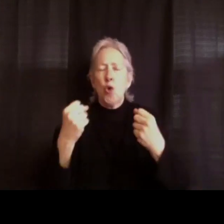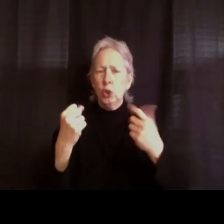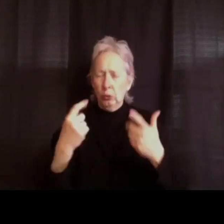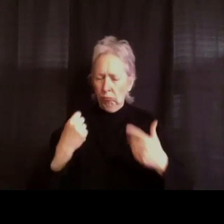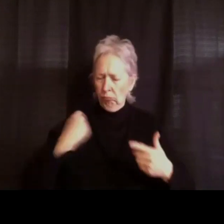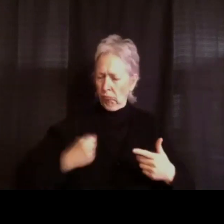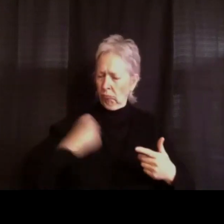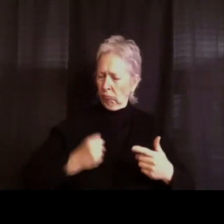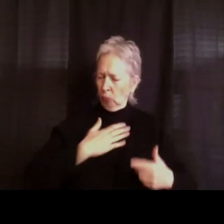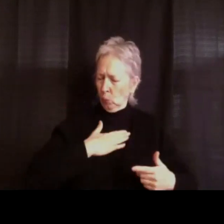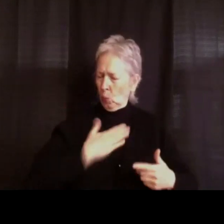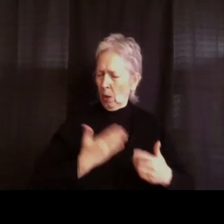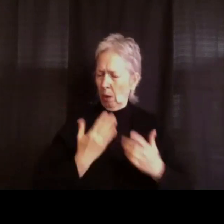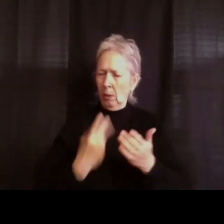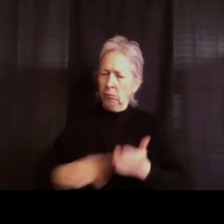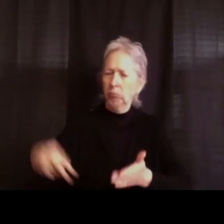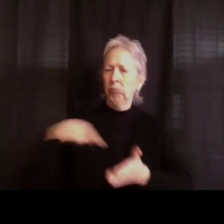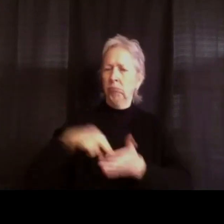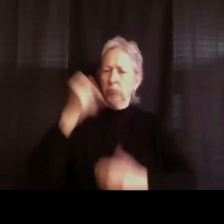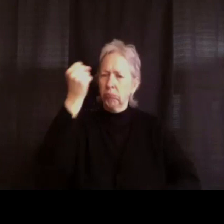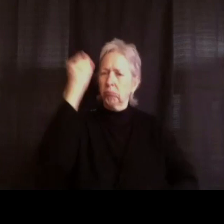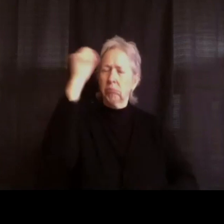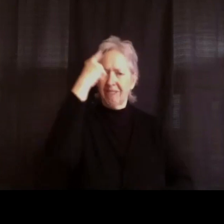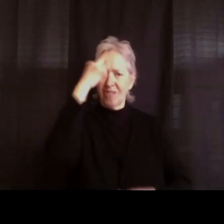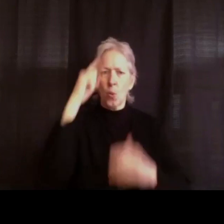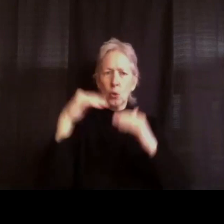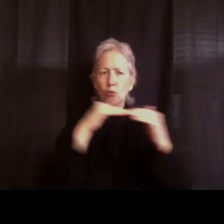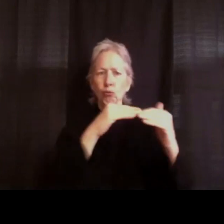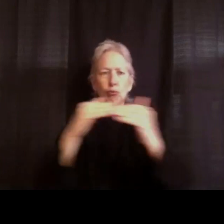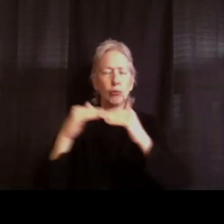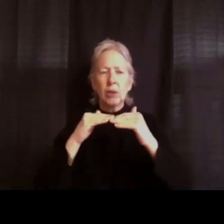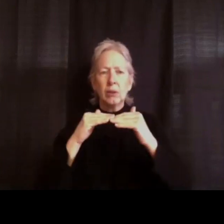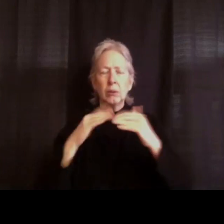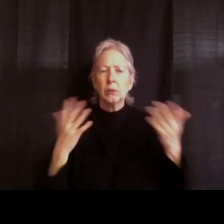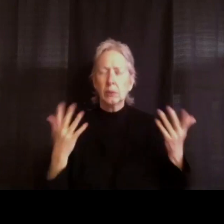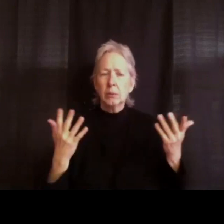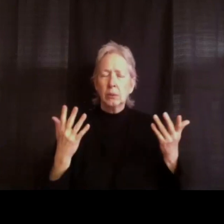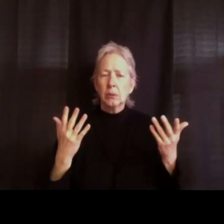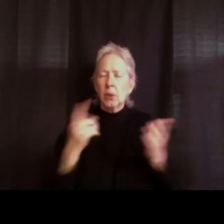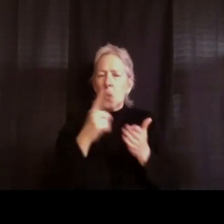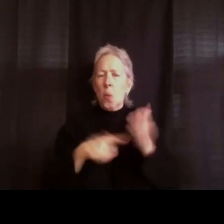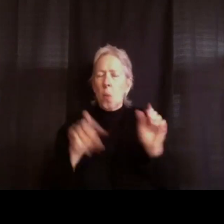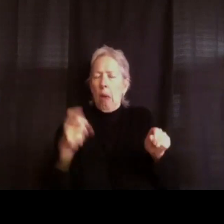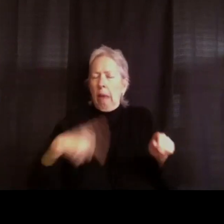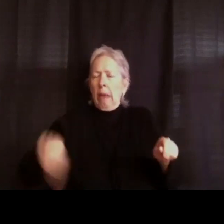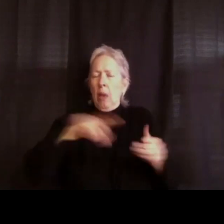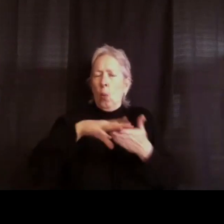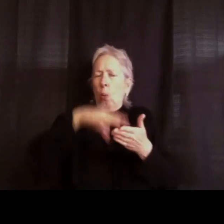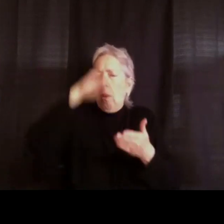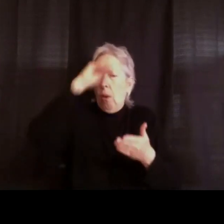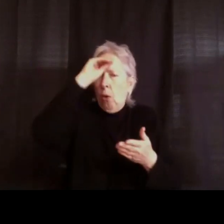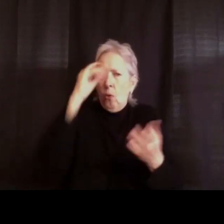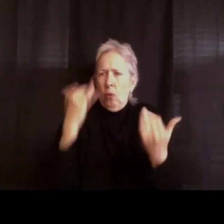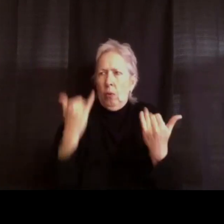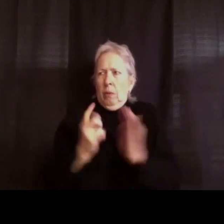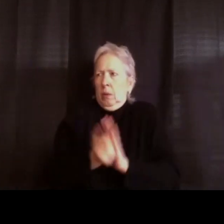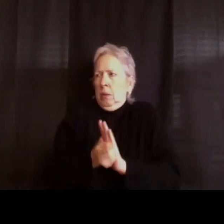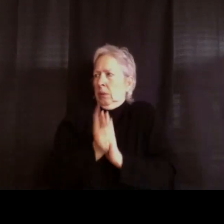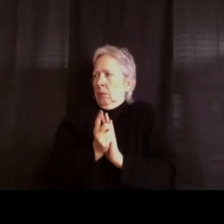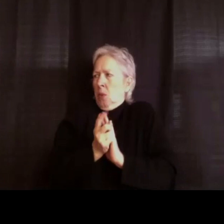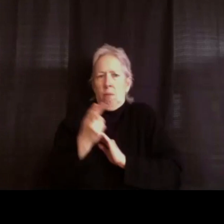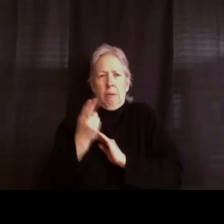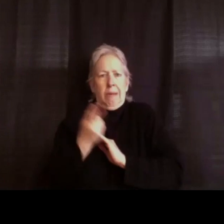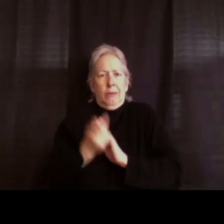this planet? What might we learn in this chapter of world history?